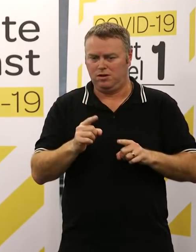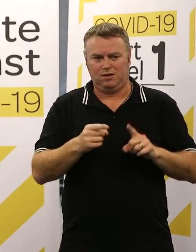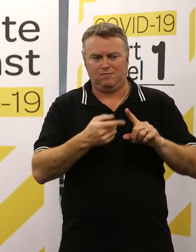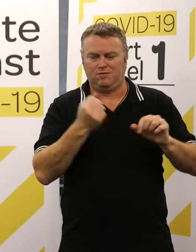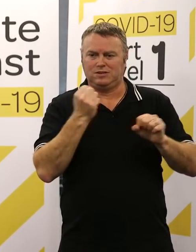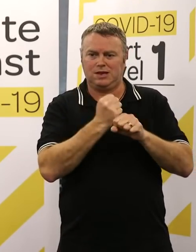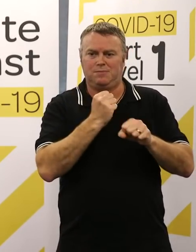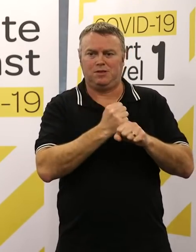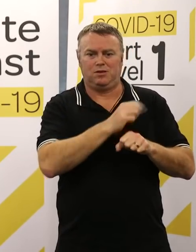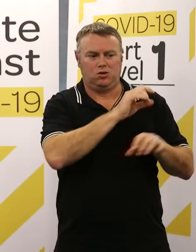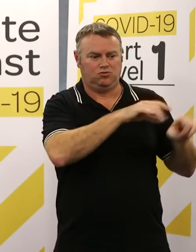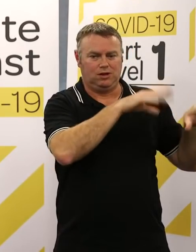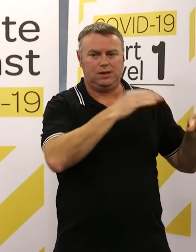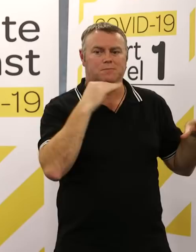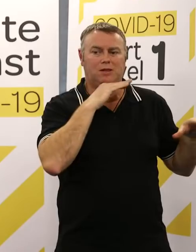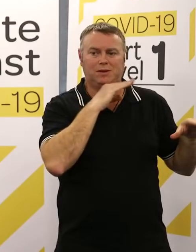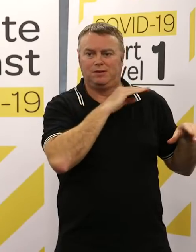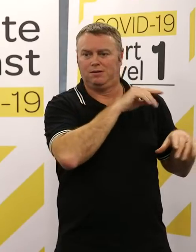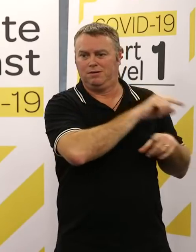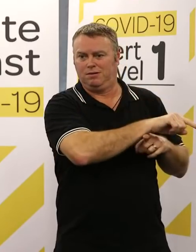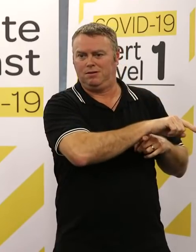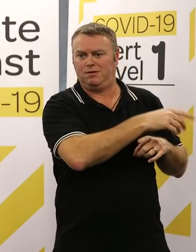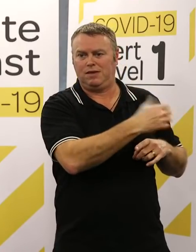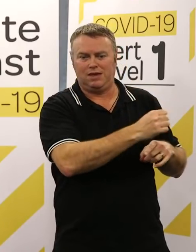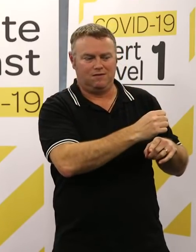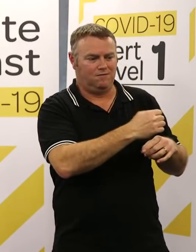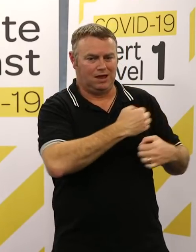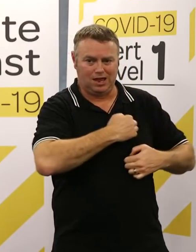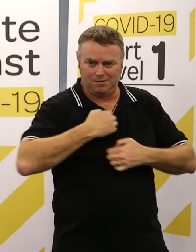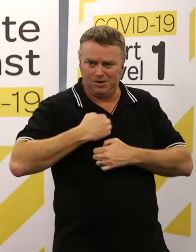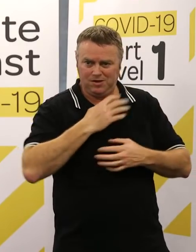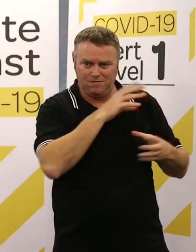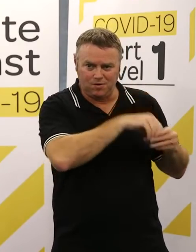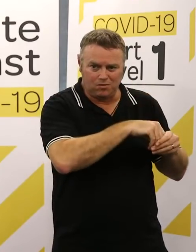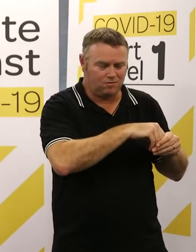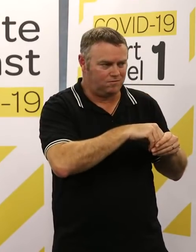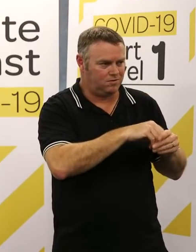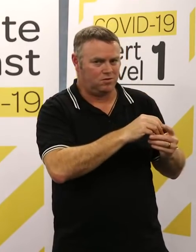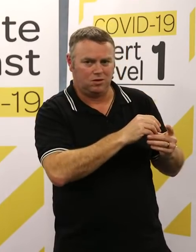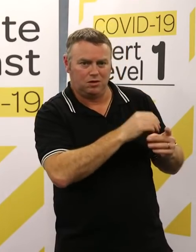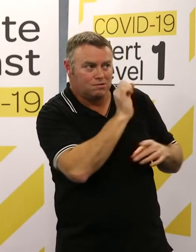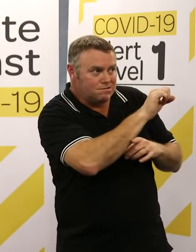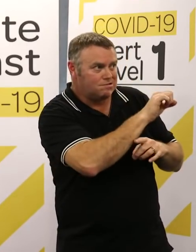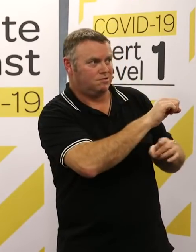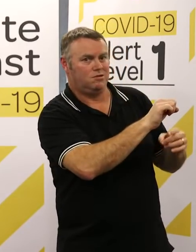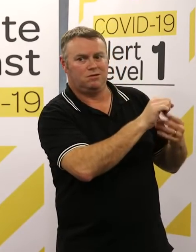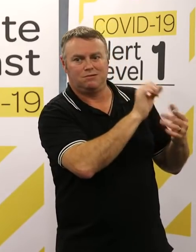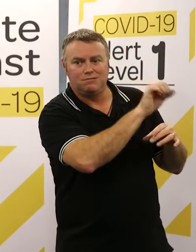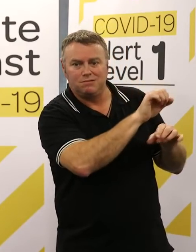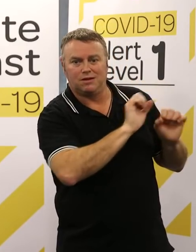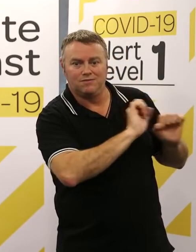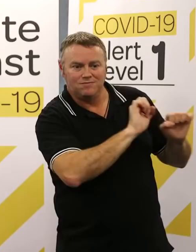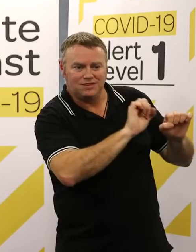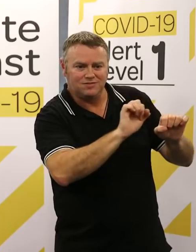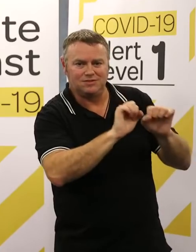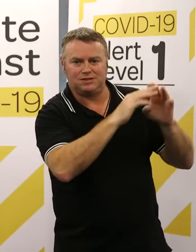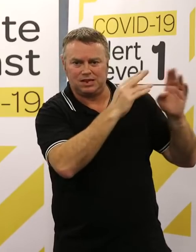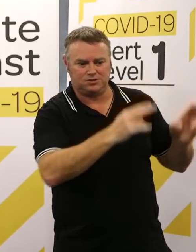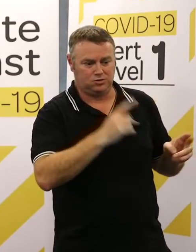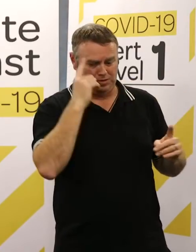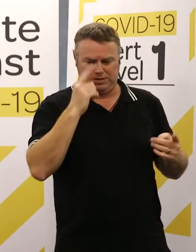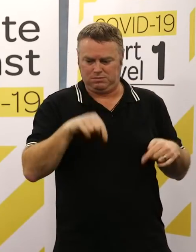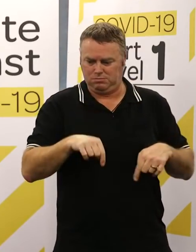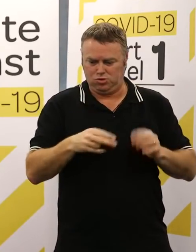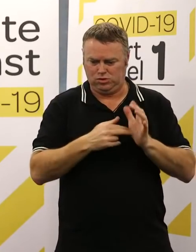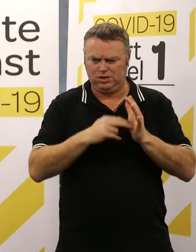country, life seems to be pretty much as normal. Is that what you would expect, just in a very intensive local effort, or what's the kind